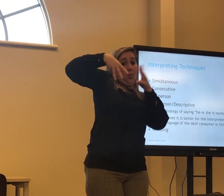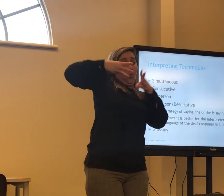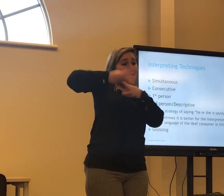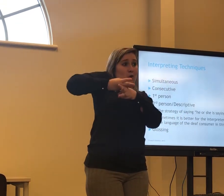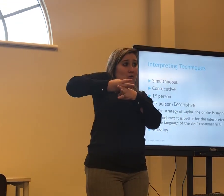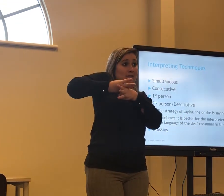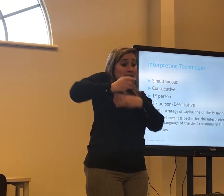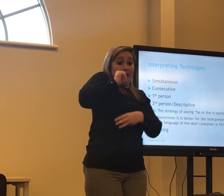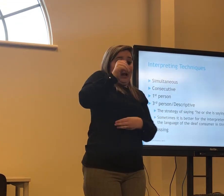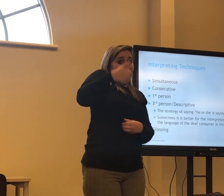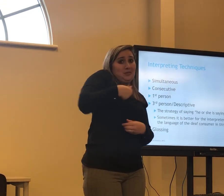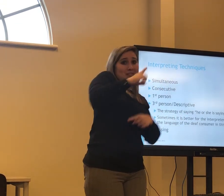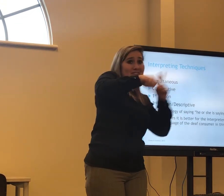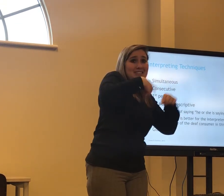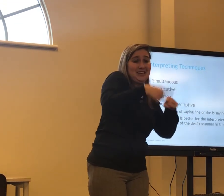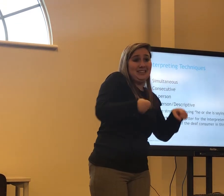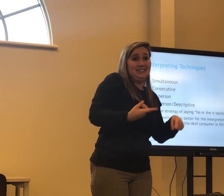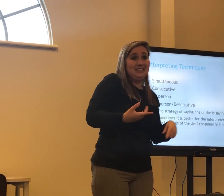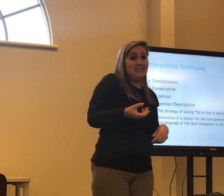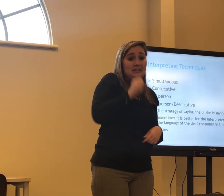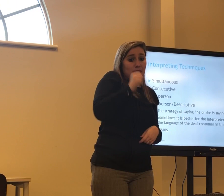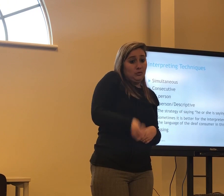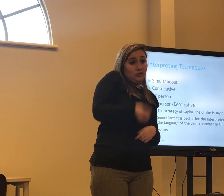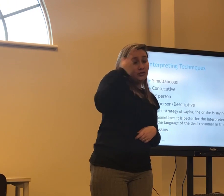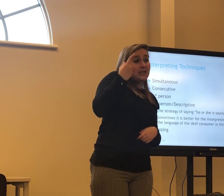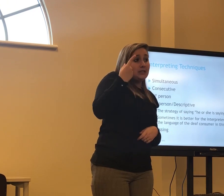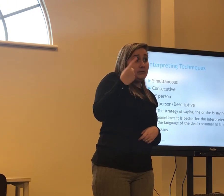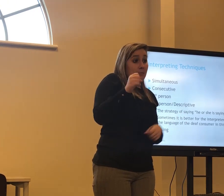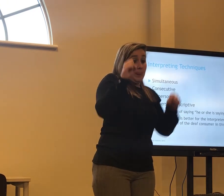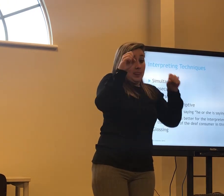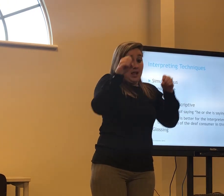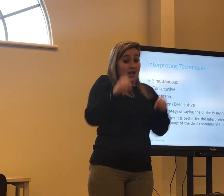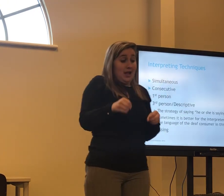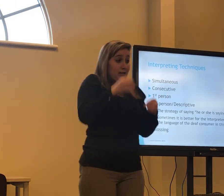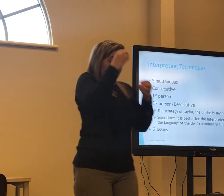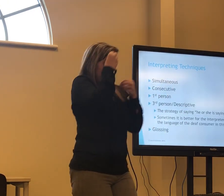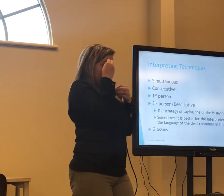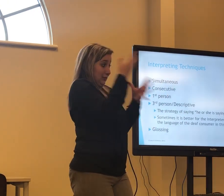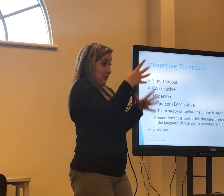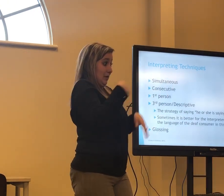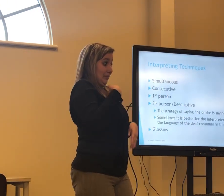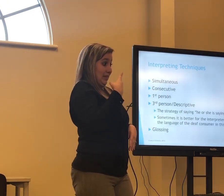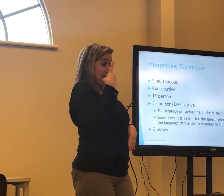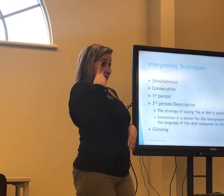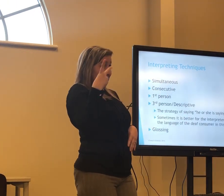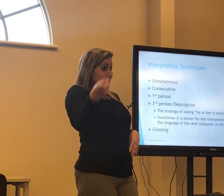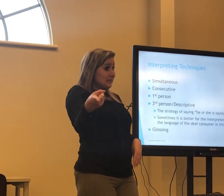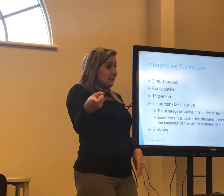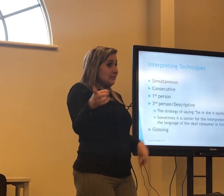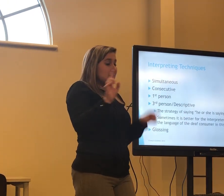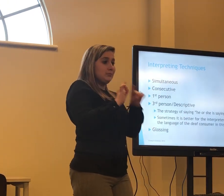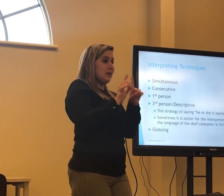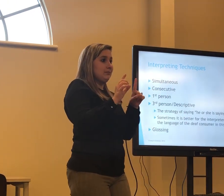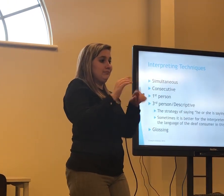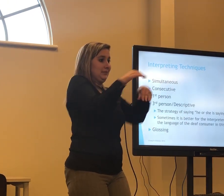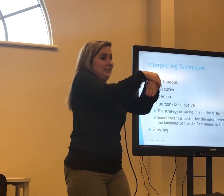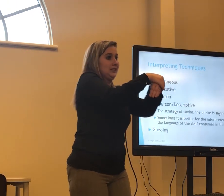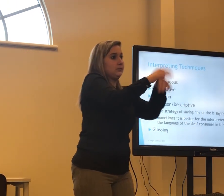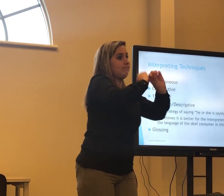have a sign for that. I can give you a glimpse of what I'm seeing, but there's no English for this. And